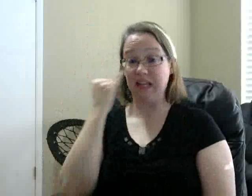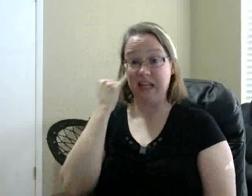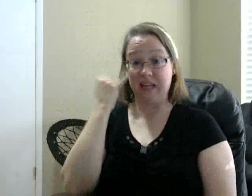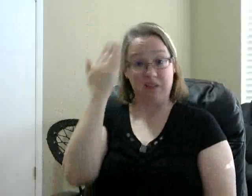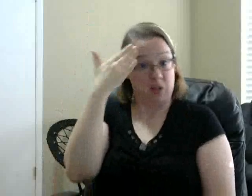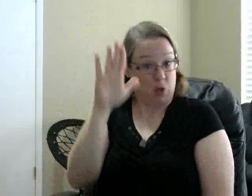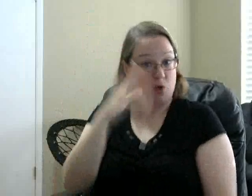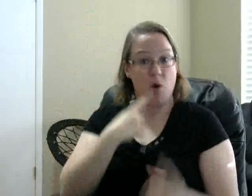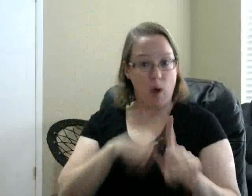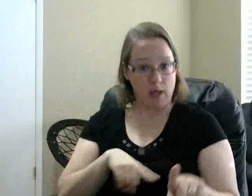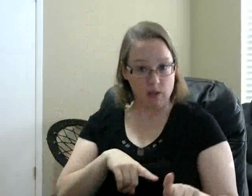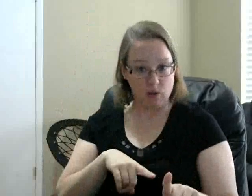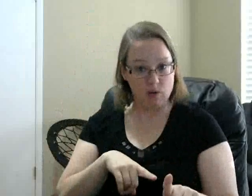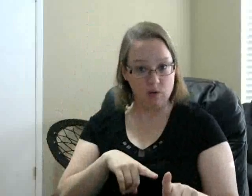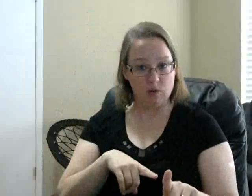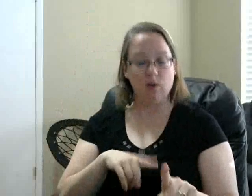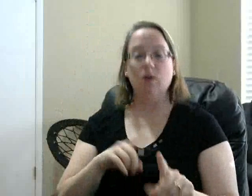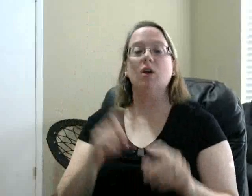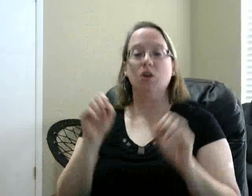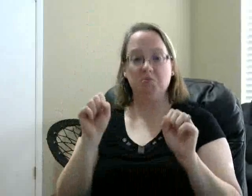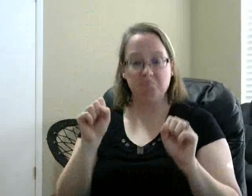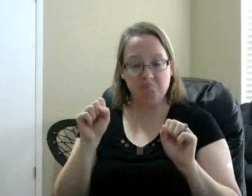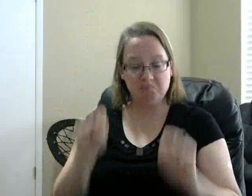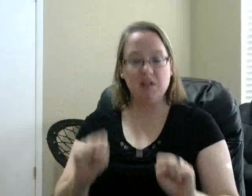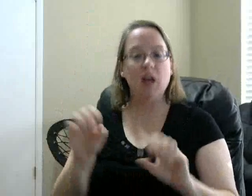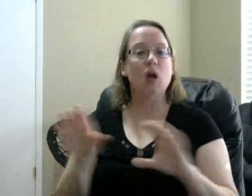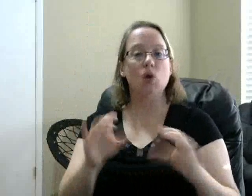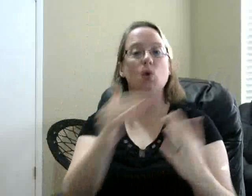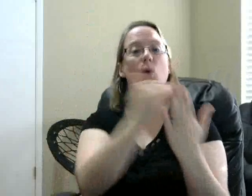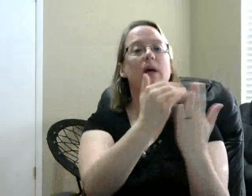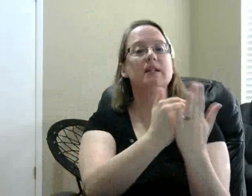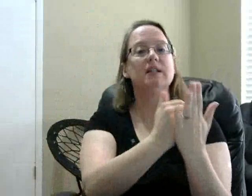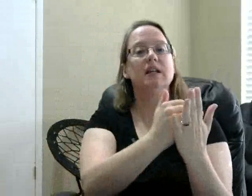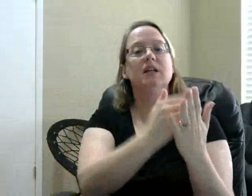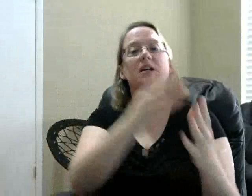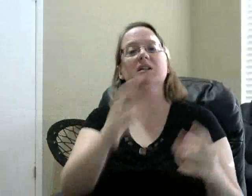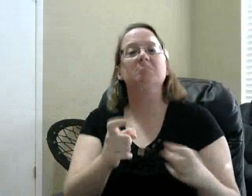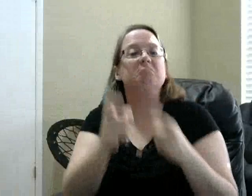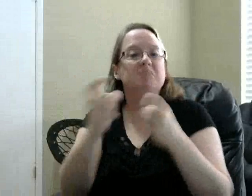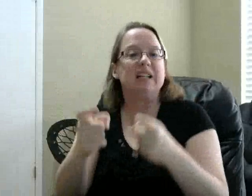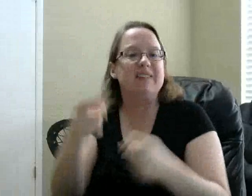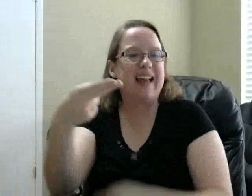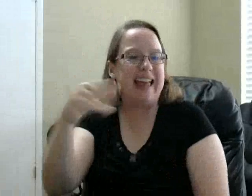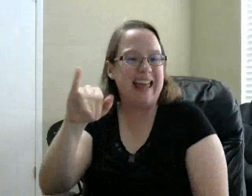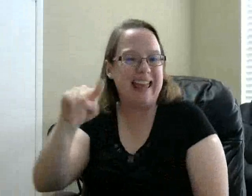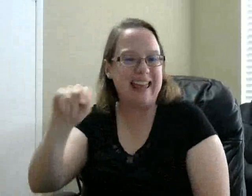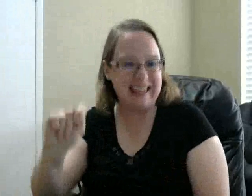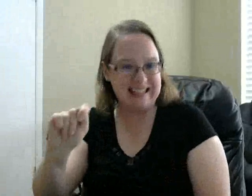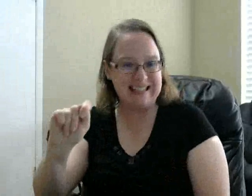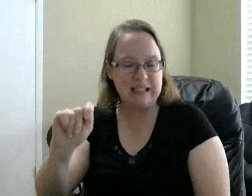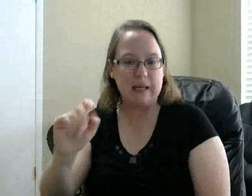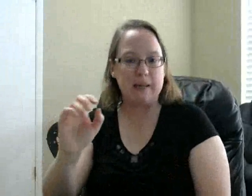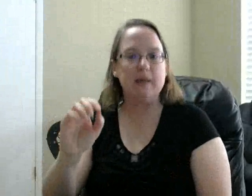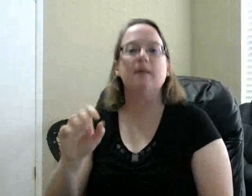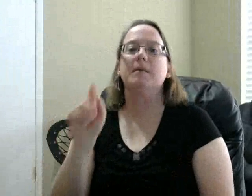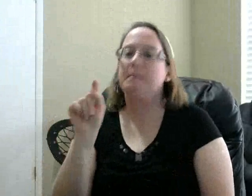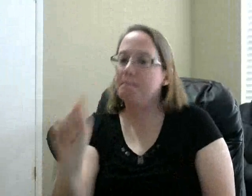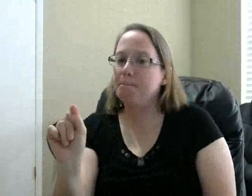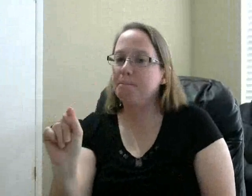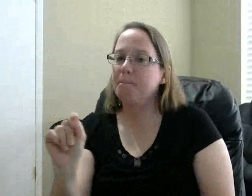problems that we give you, the exercises, you can press the hints and it'll draw circles, and you can just count up the circles. Or if you want to do it on your own so you get the